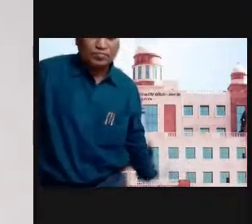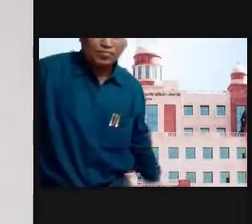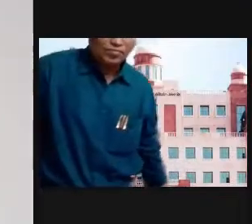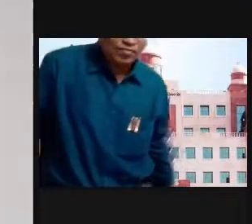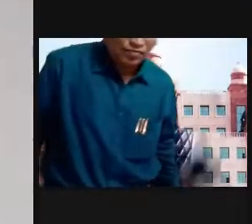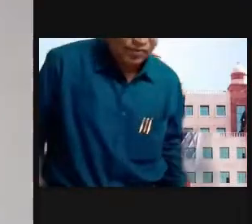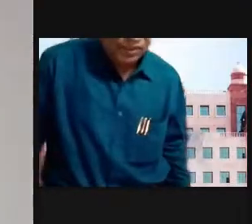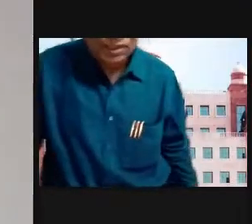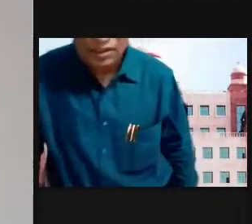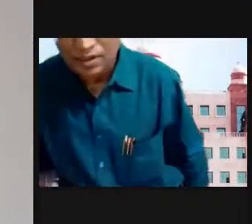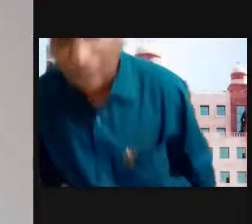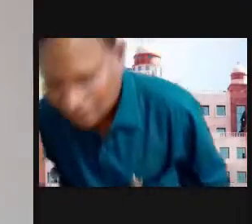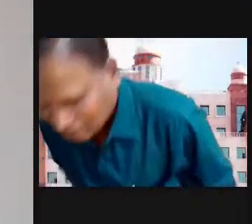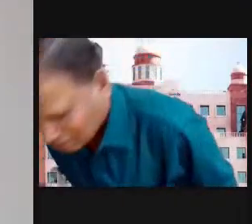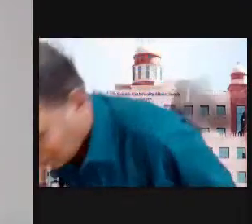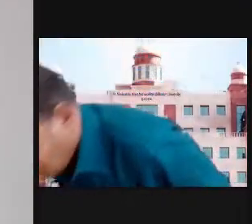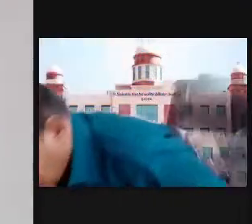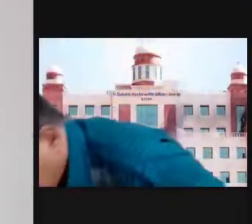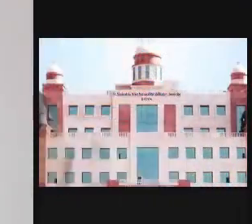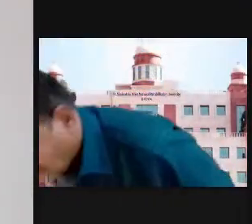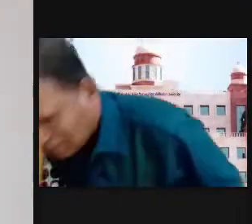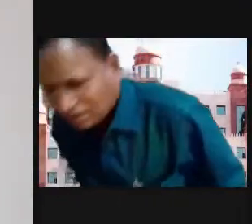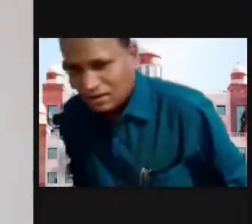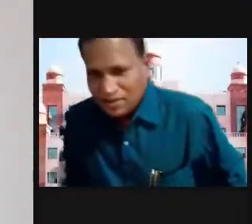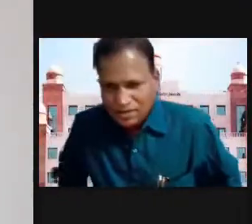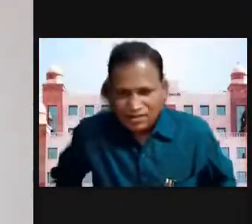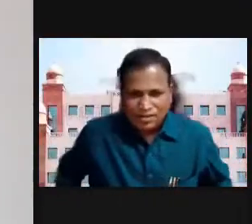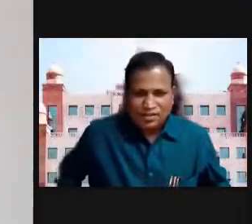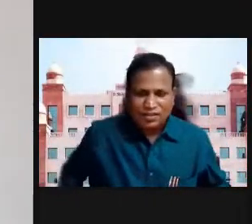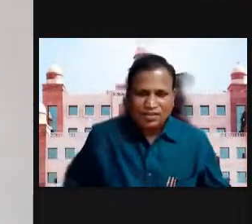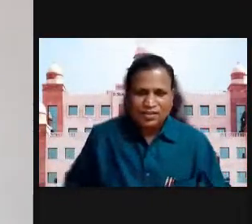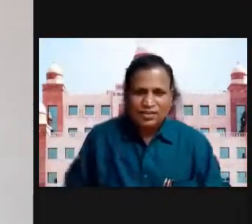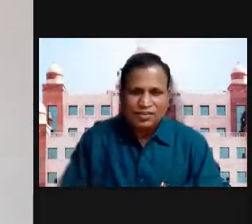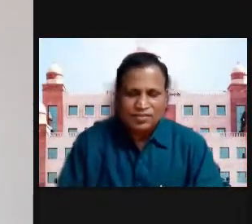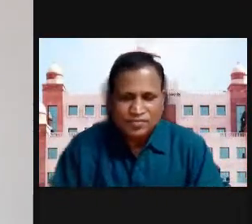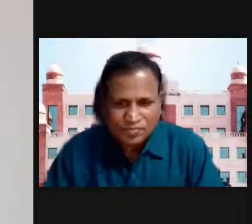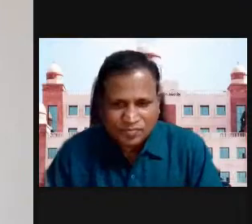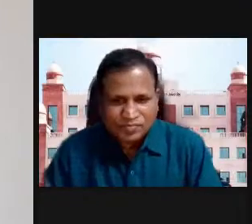Thank you so much, everyone. Thank you so much for joining us, sir. It was real